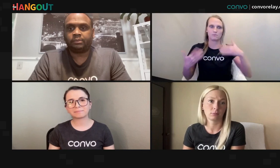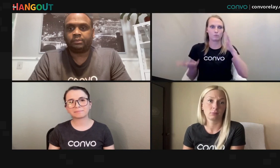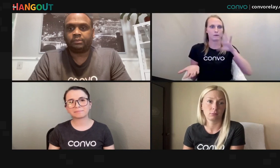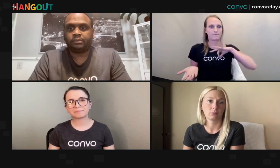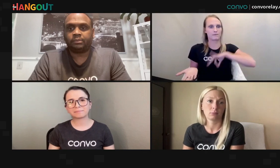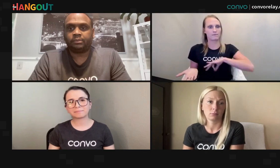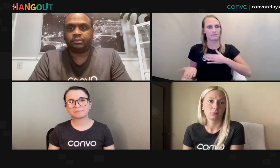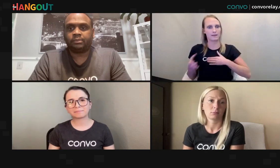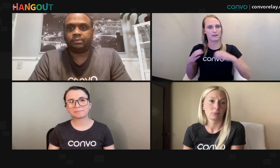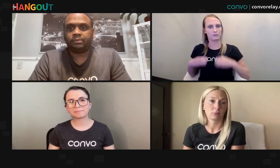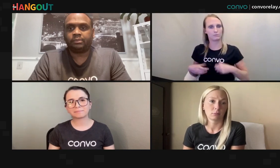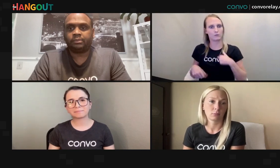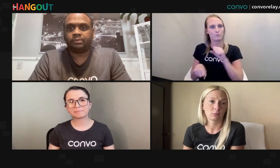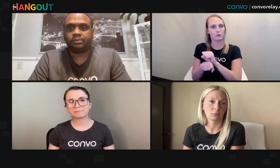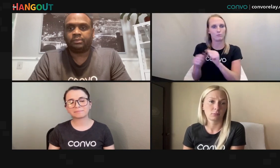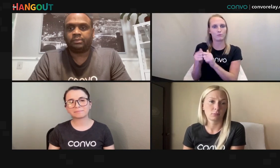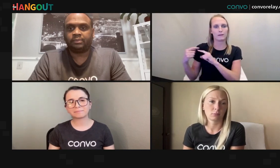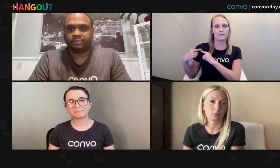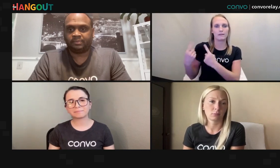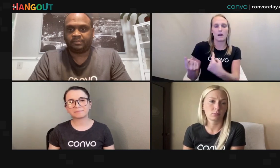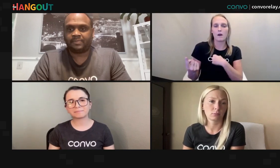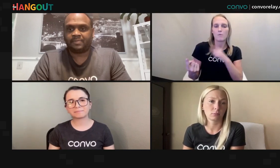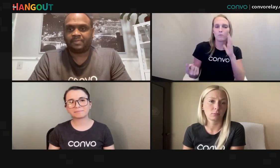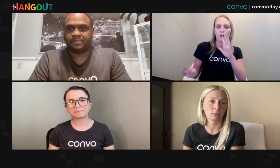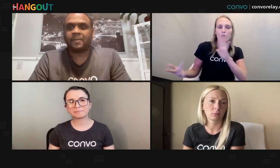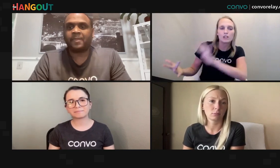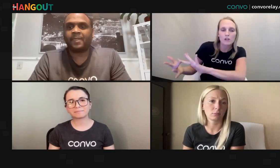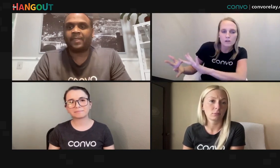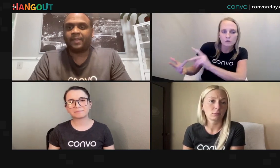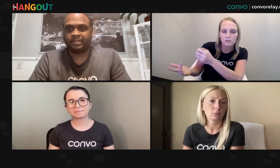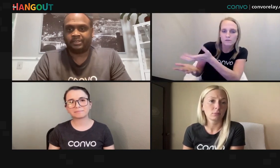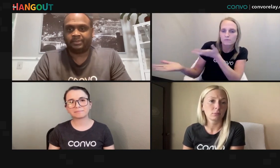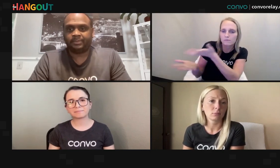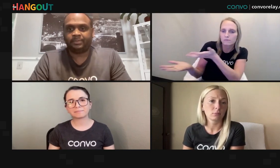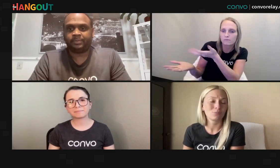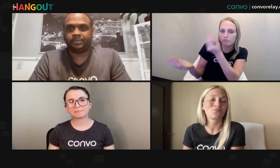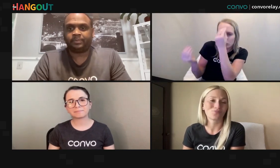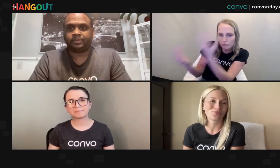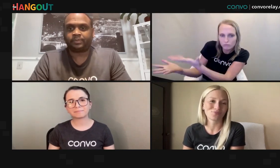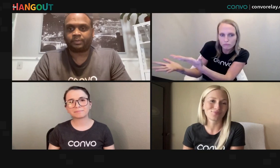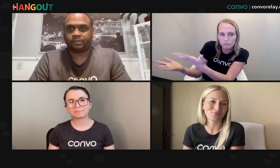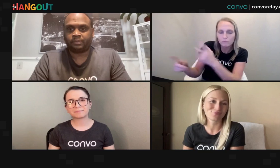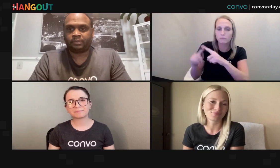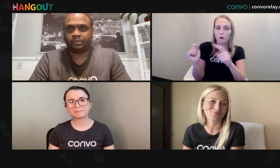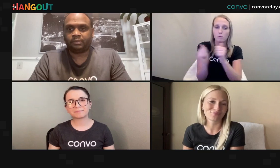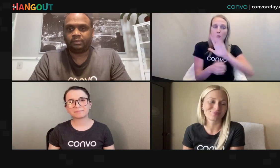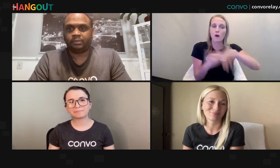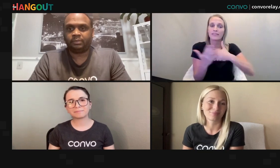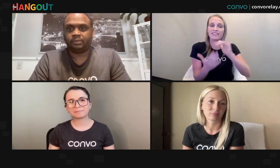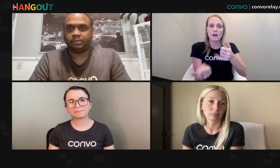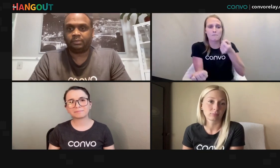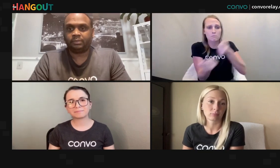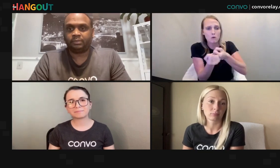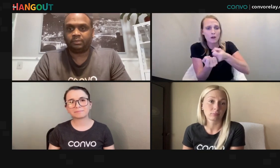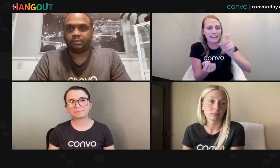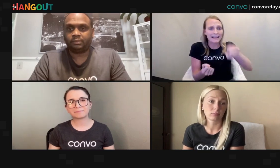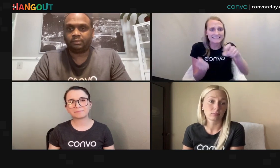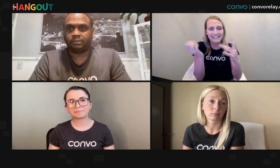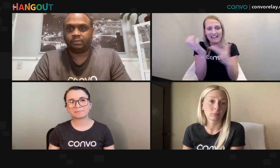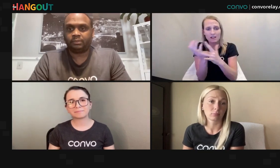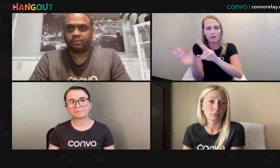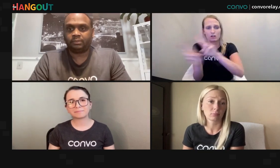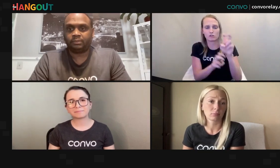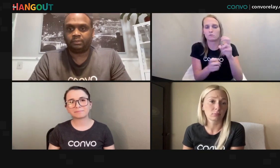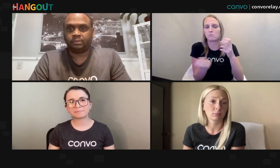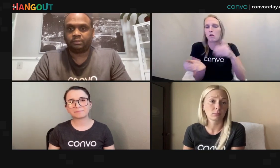or something new that I'm like, wow, this would benefit my customer that I've been working with. I'll reach out to them and engage with them, letting them know all